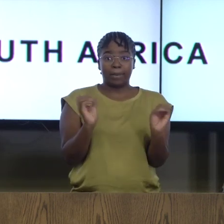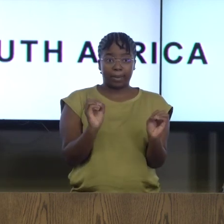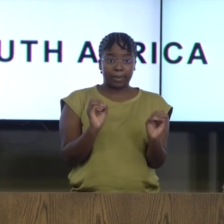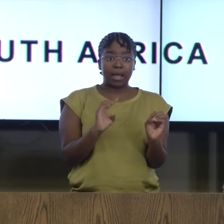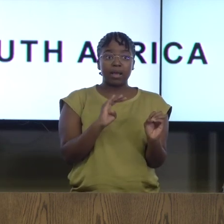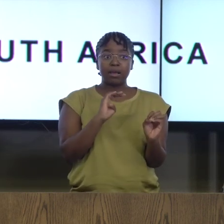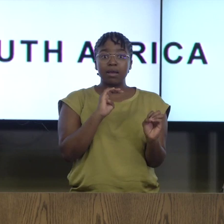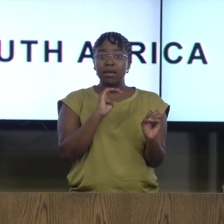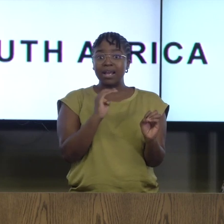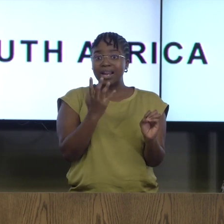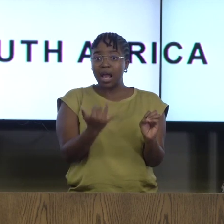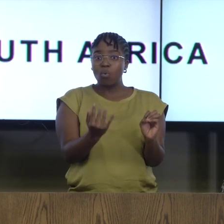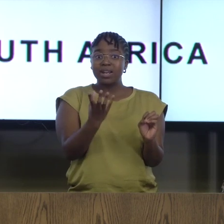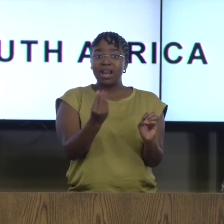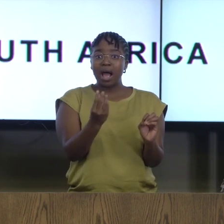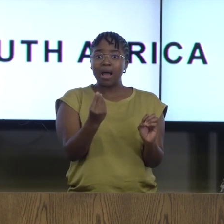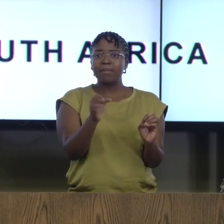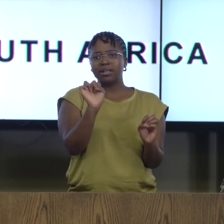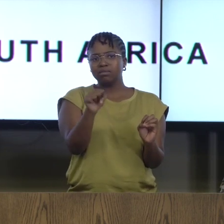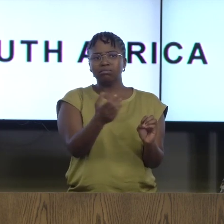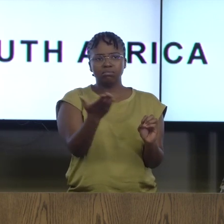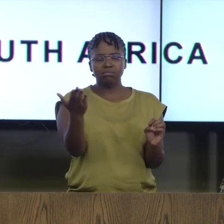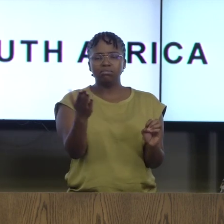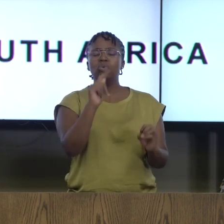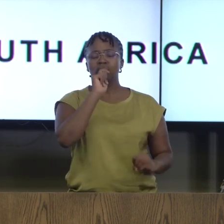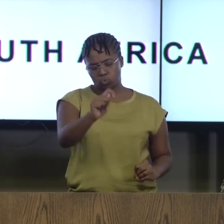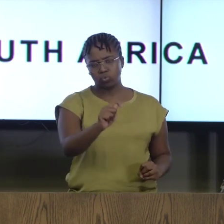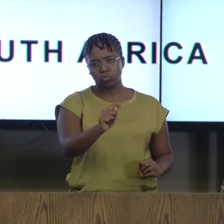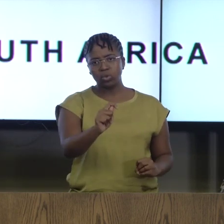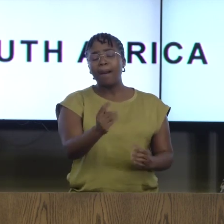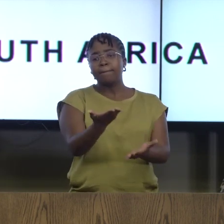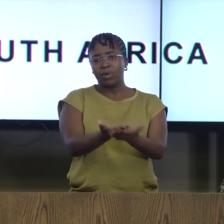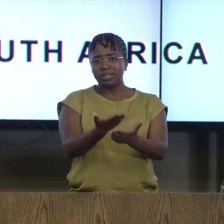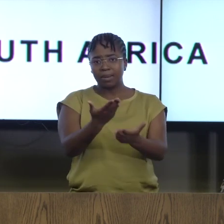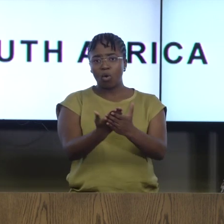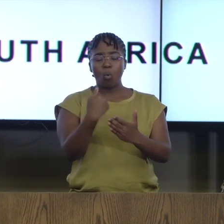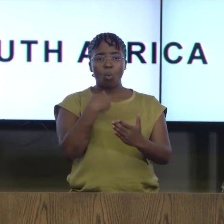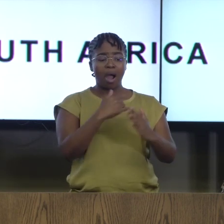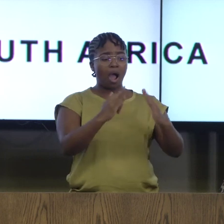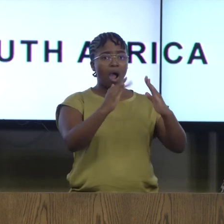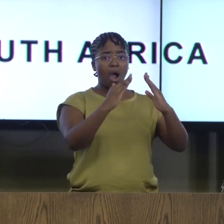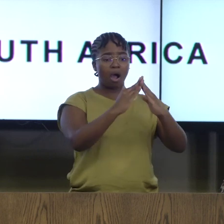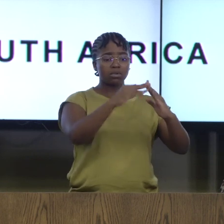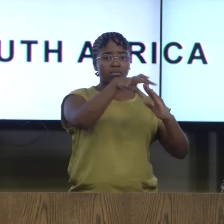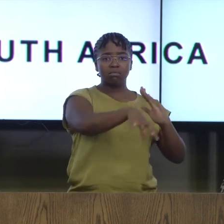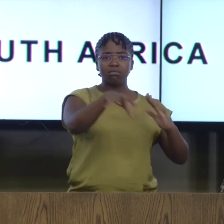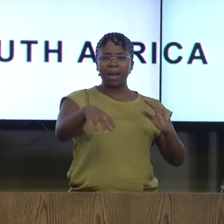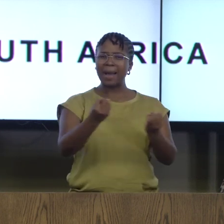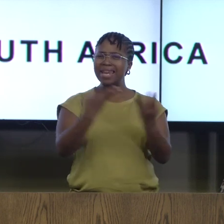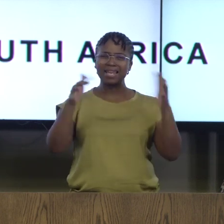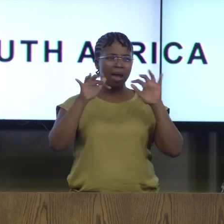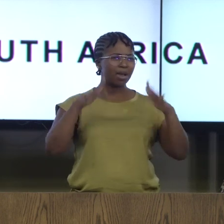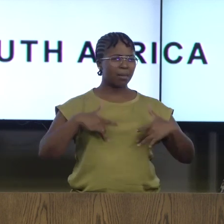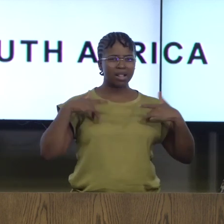to be exceeding in the numbers? Yes, it is true, it is possible. There's too many people out on the streets,